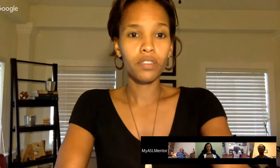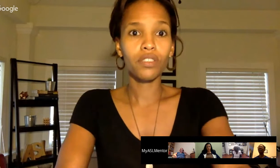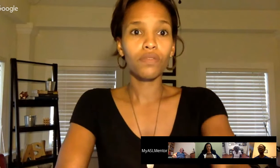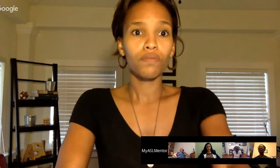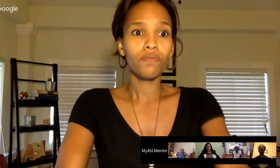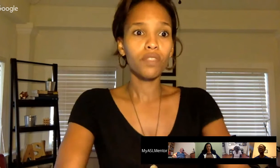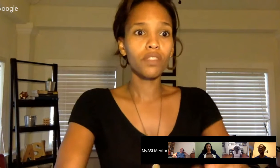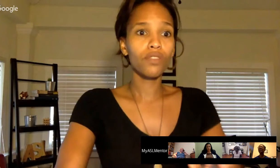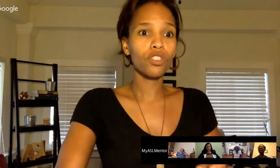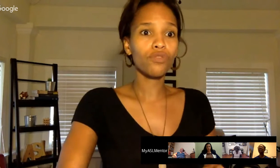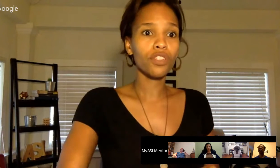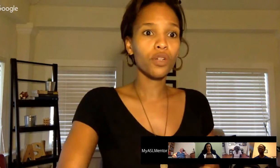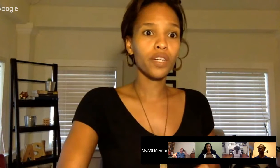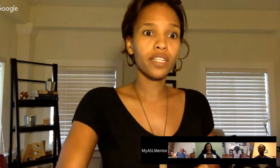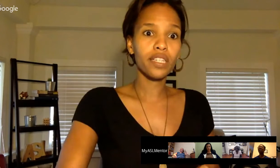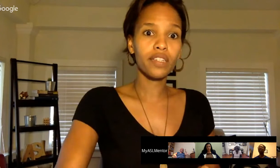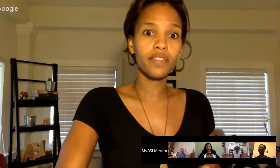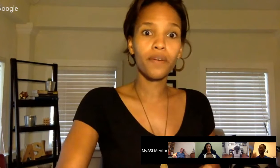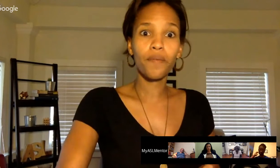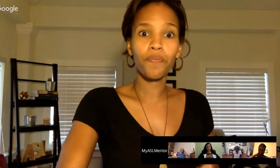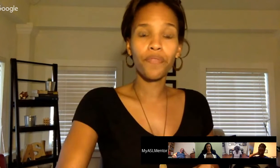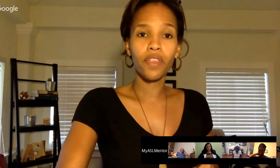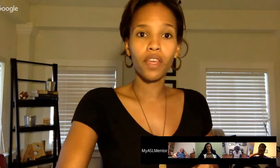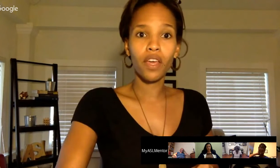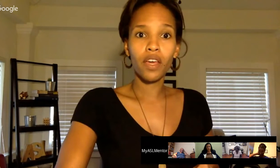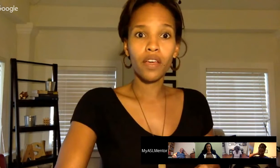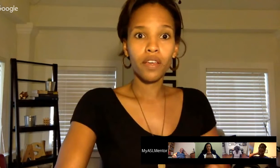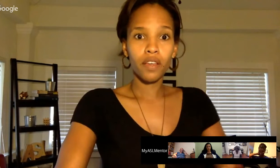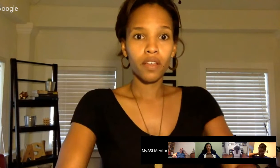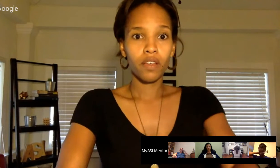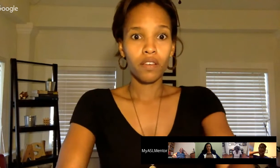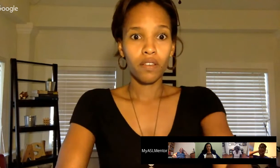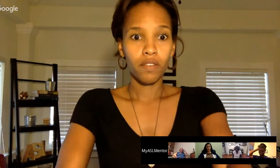me do this really quickly.